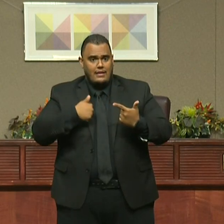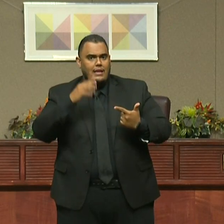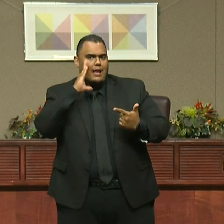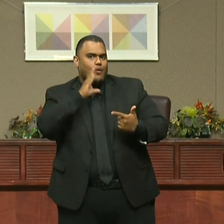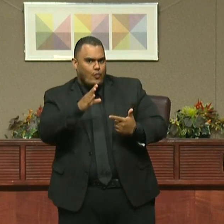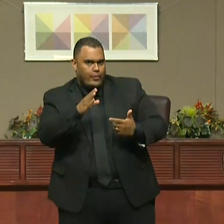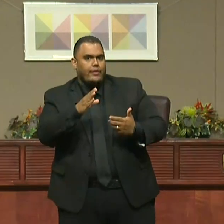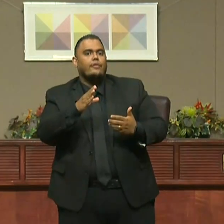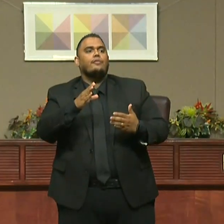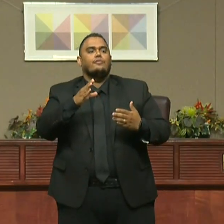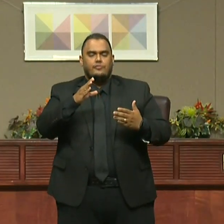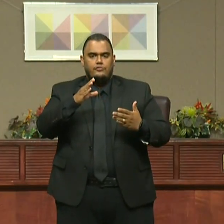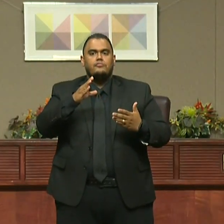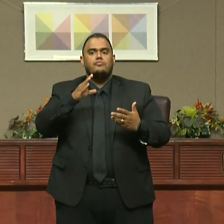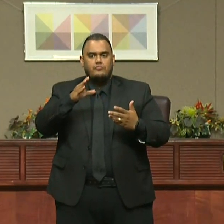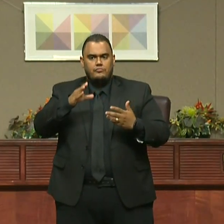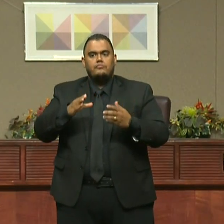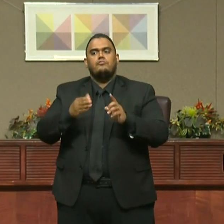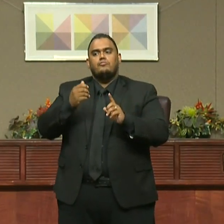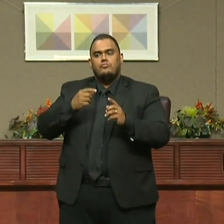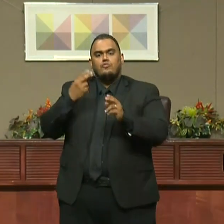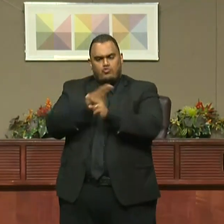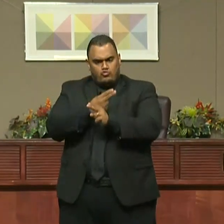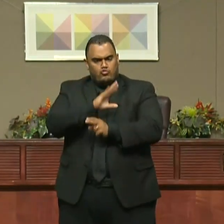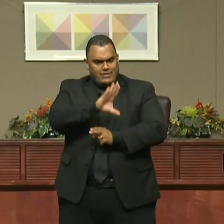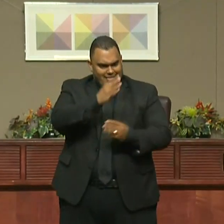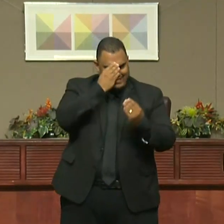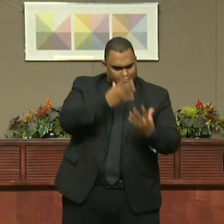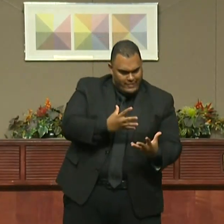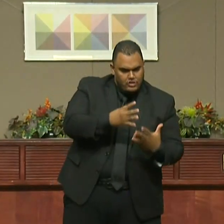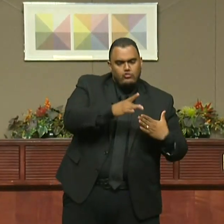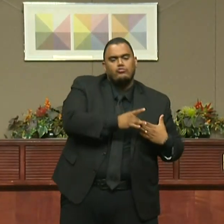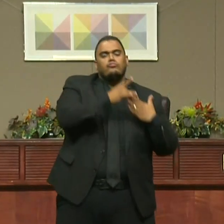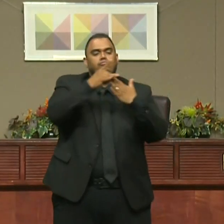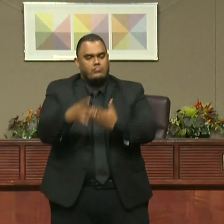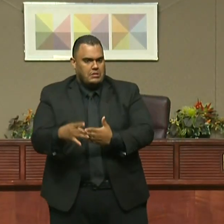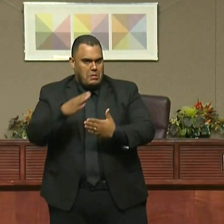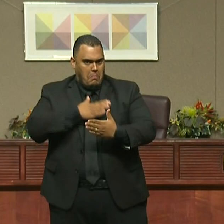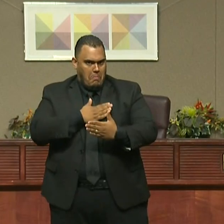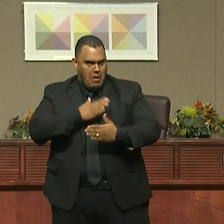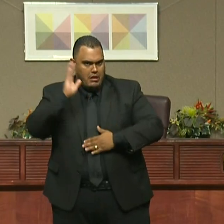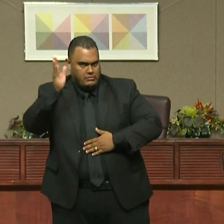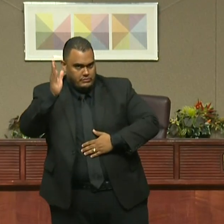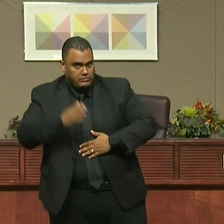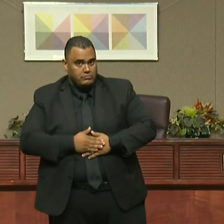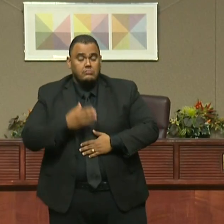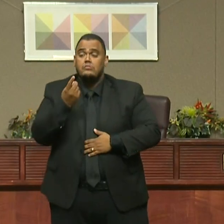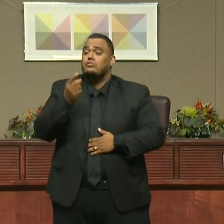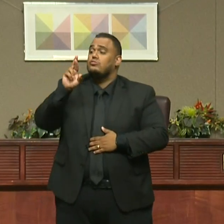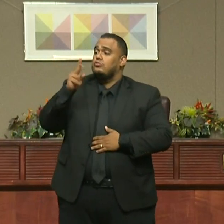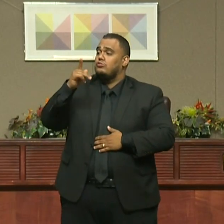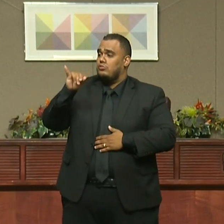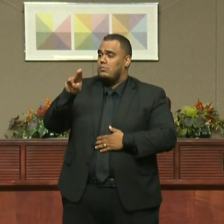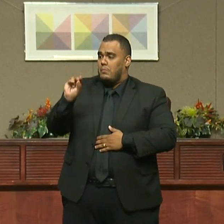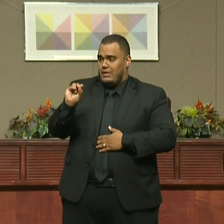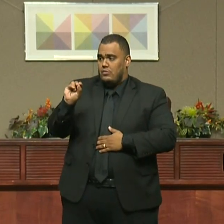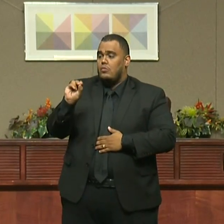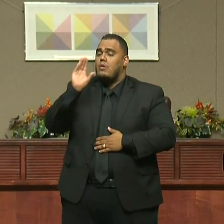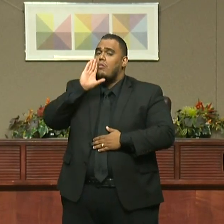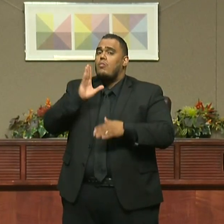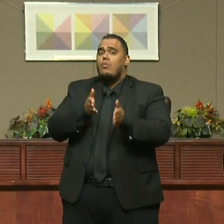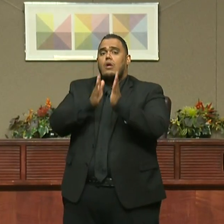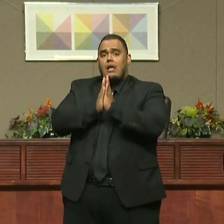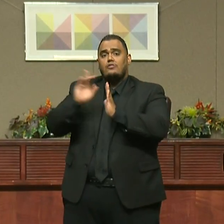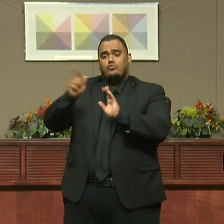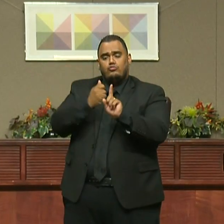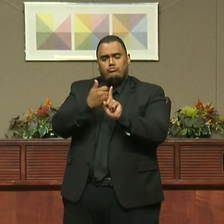predicate for what I will talk about after that, because Dr. Pino, I'm going to ask you to share with us a little bit about